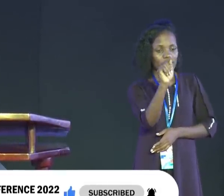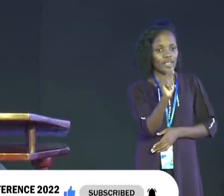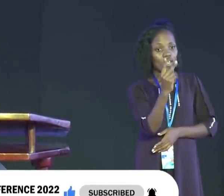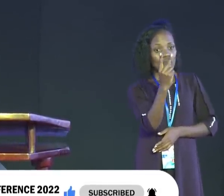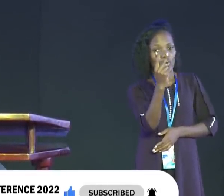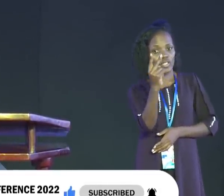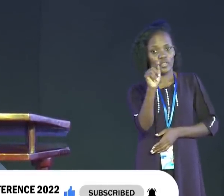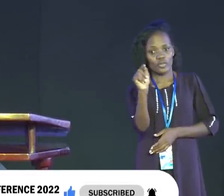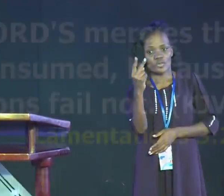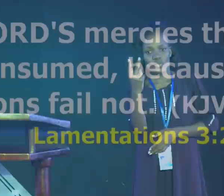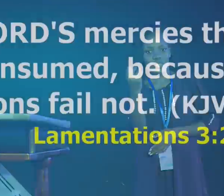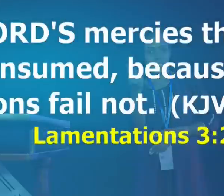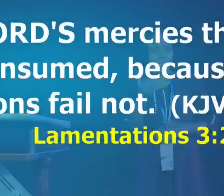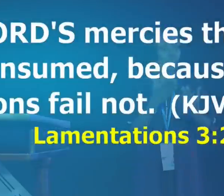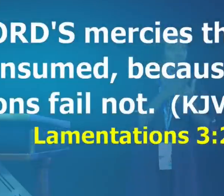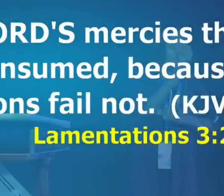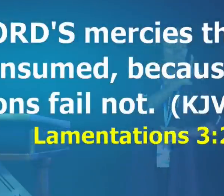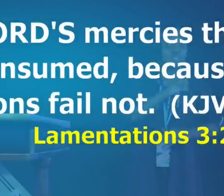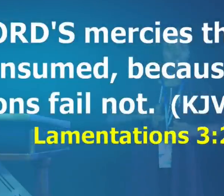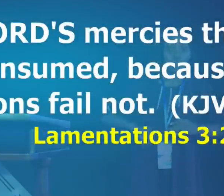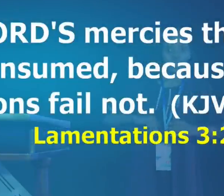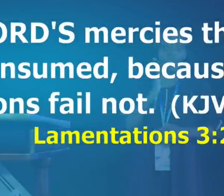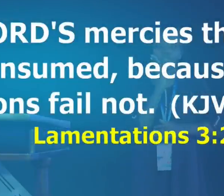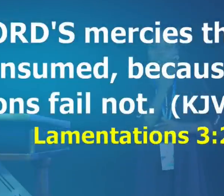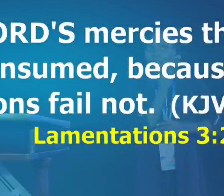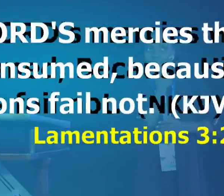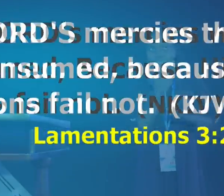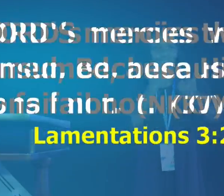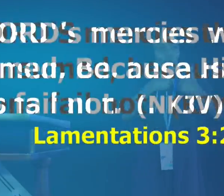Through the Lord's mercies we are not consumed,